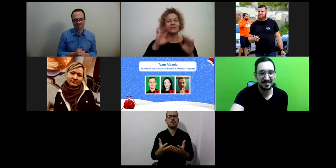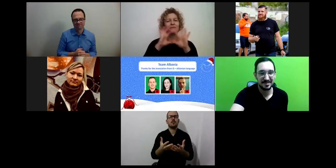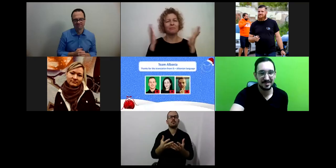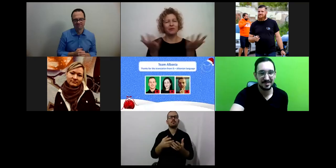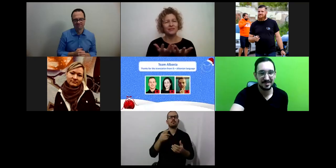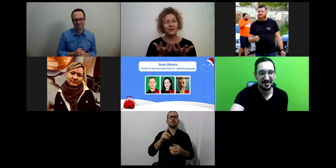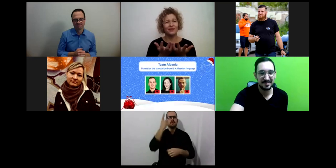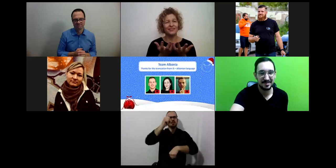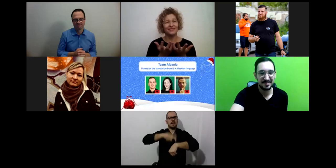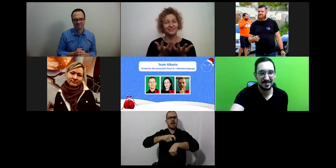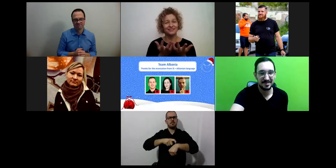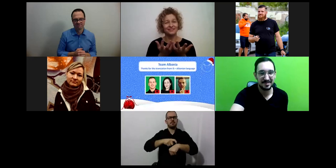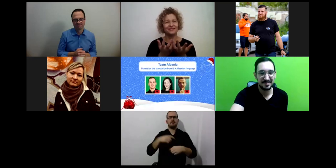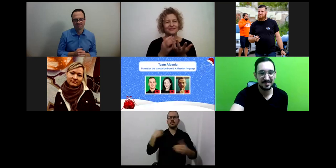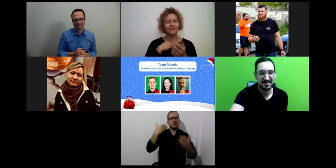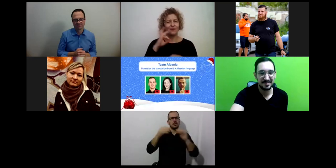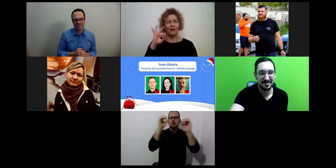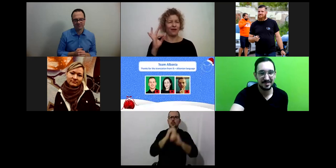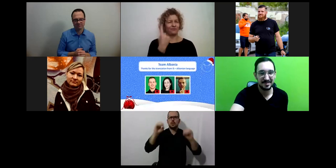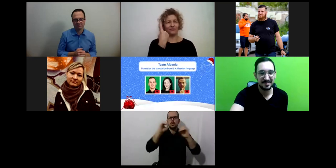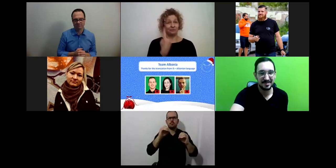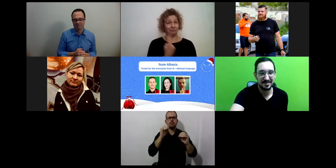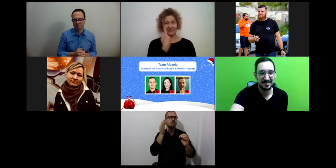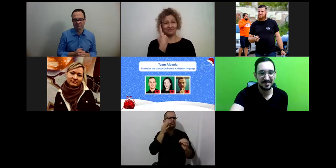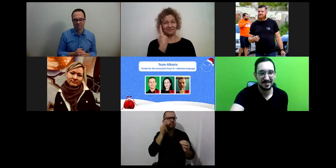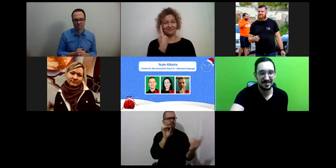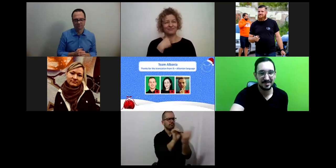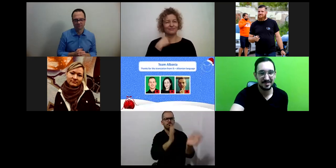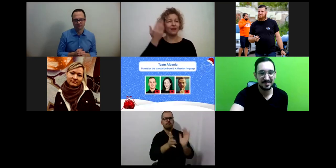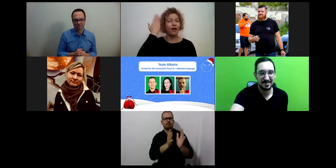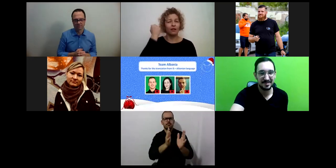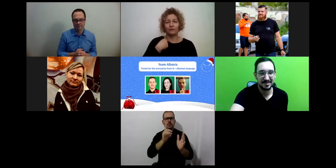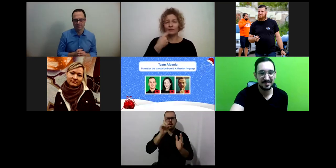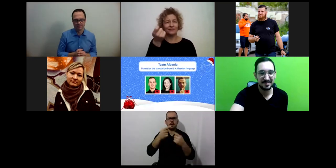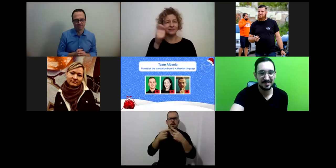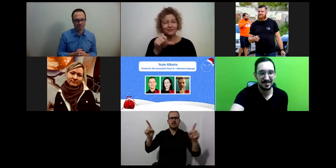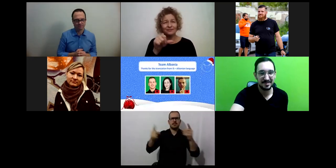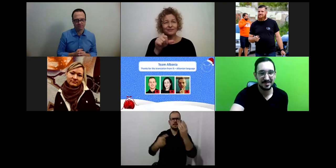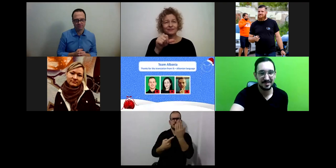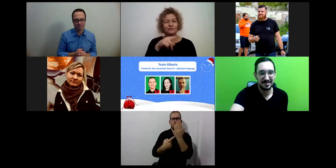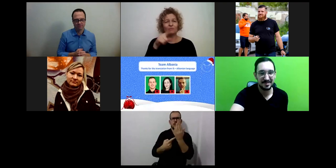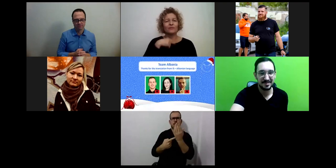Where is Albania? Oh, there he is. For the first time,